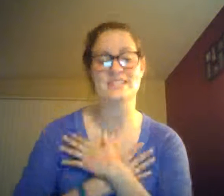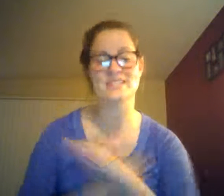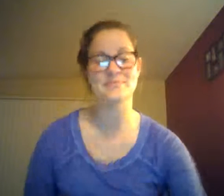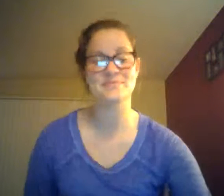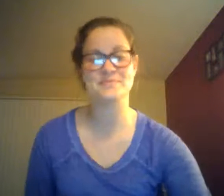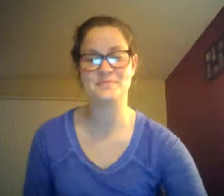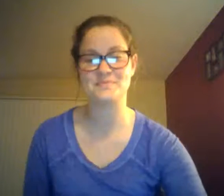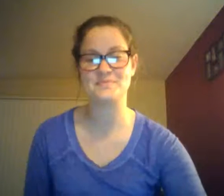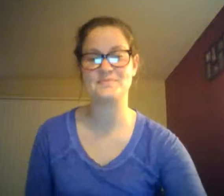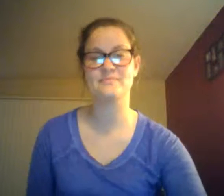rest.